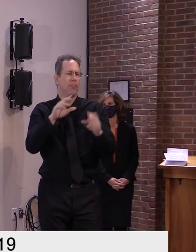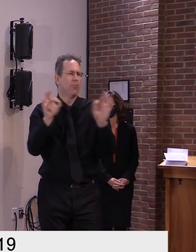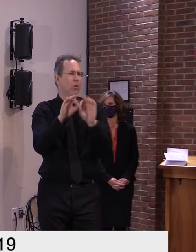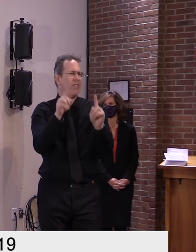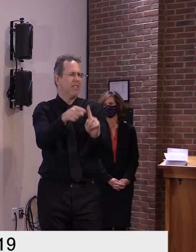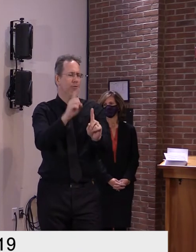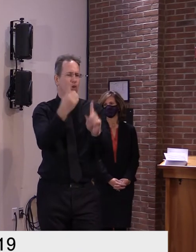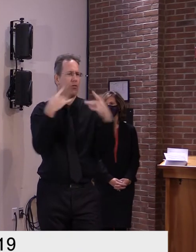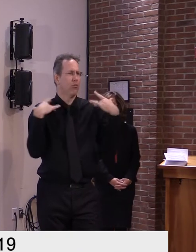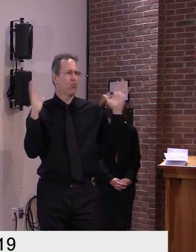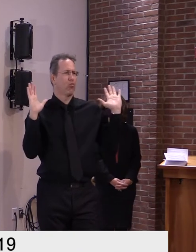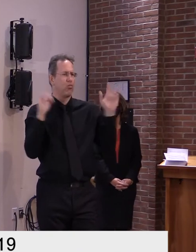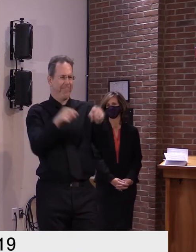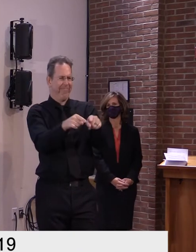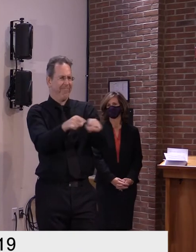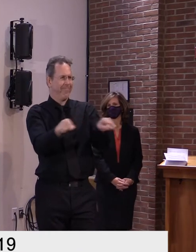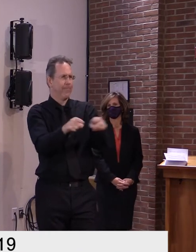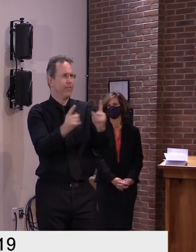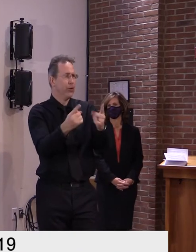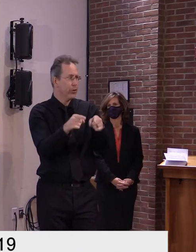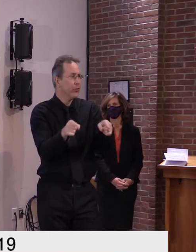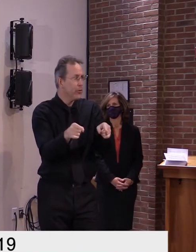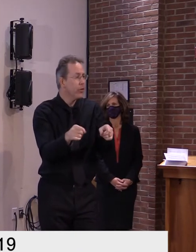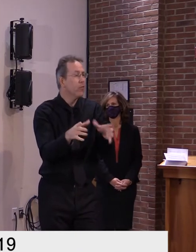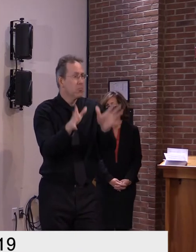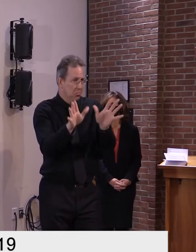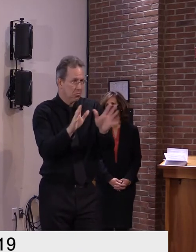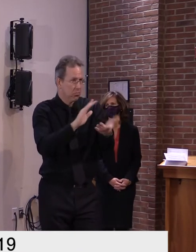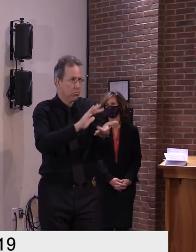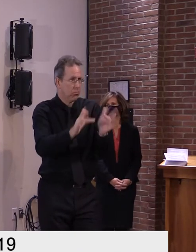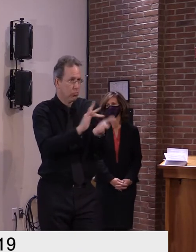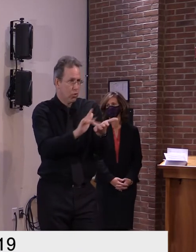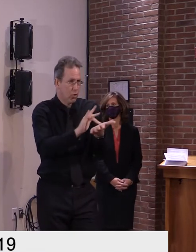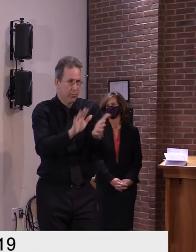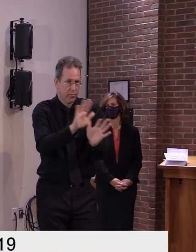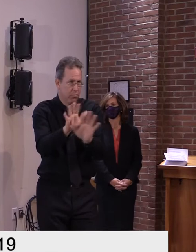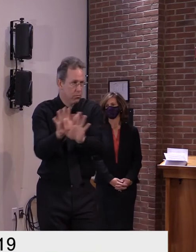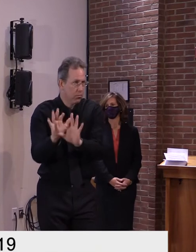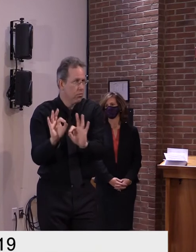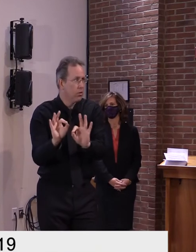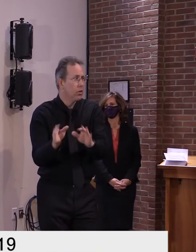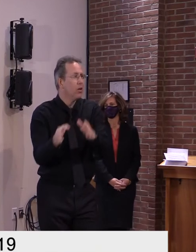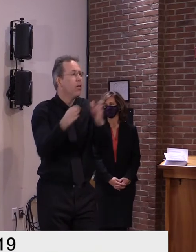a dose of 975 doses.